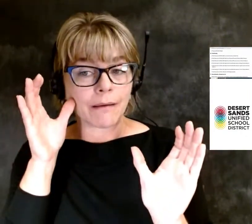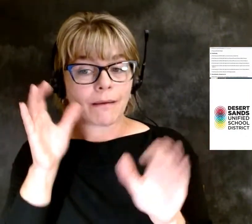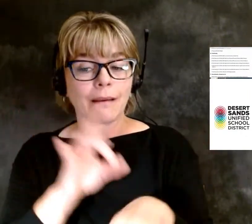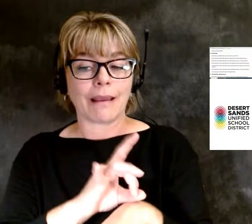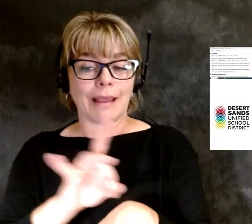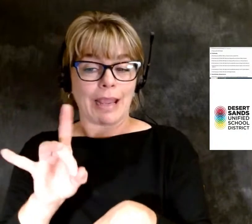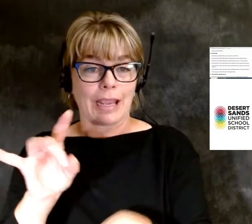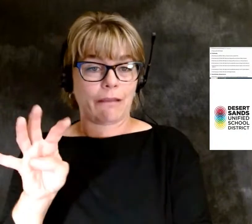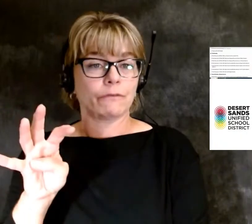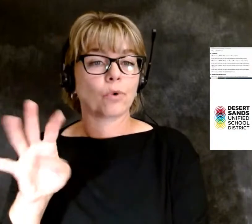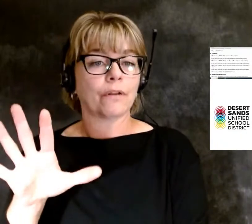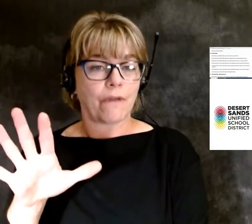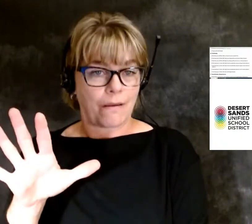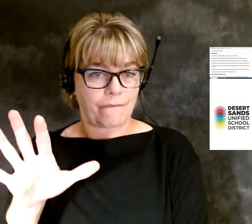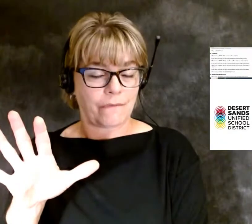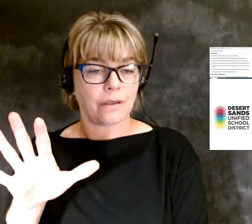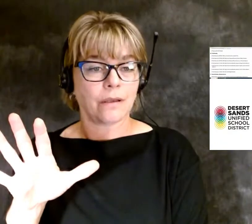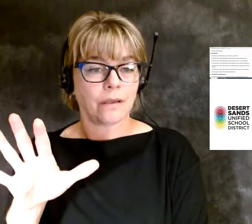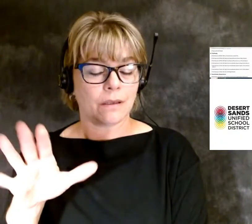8:45